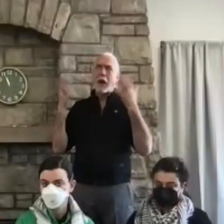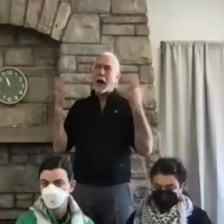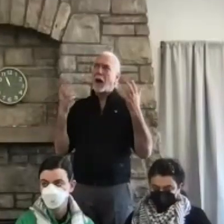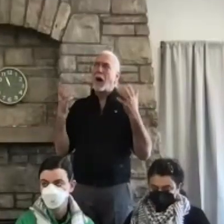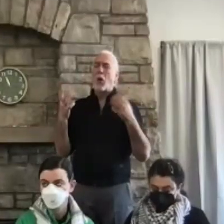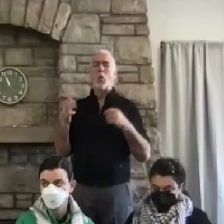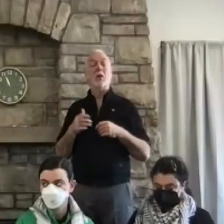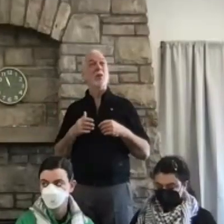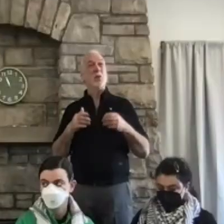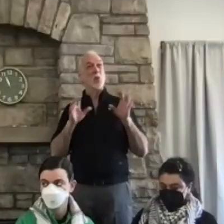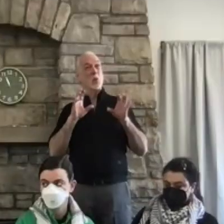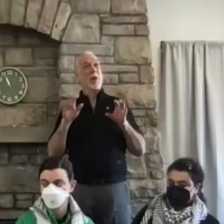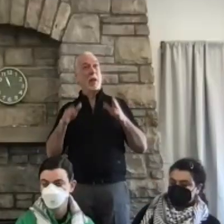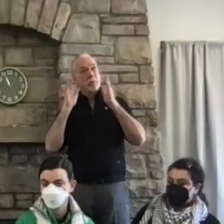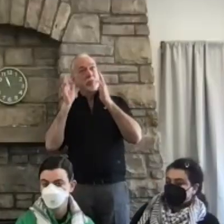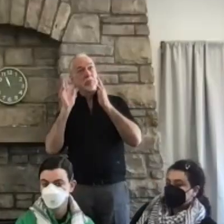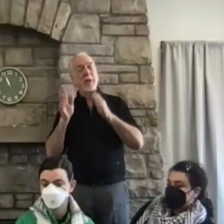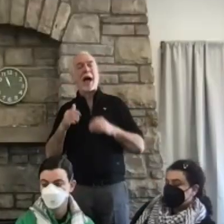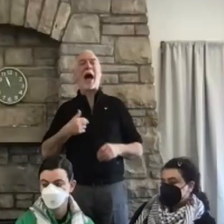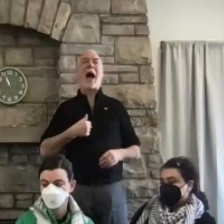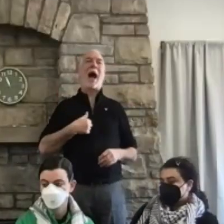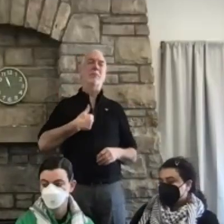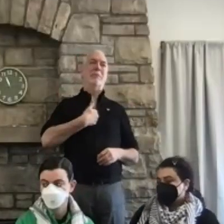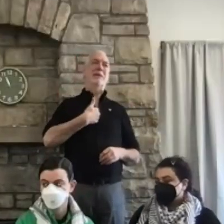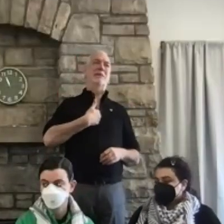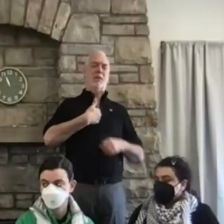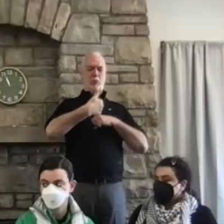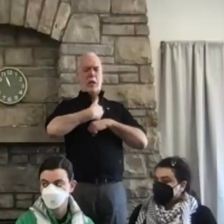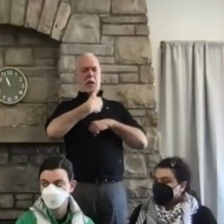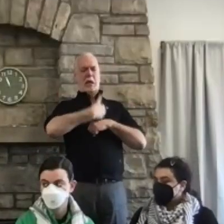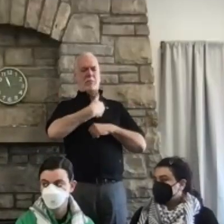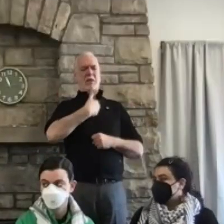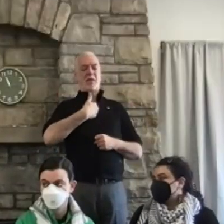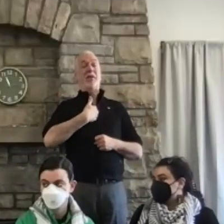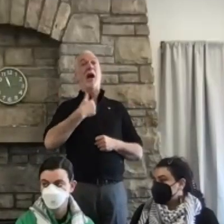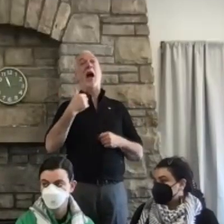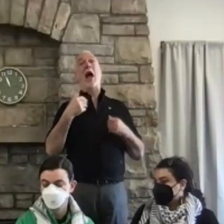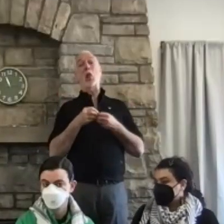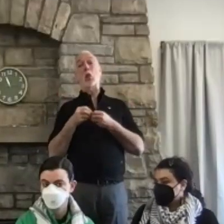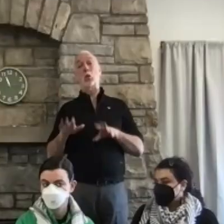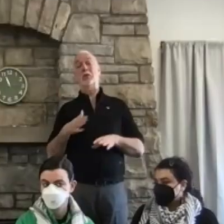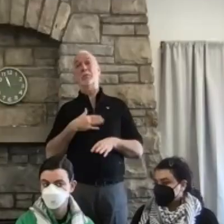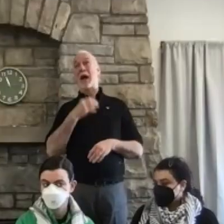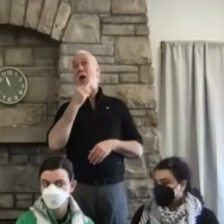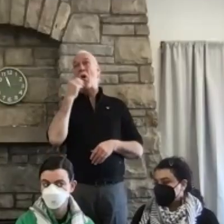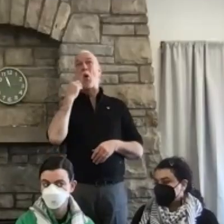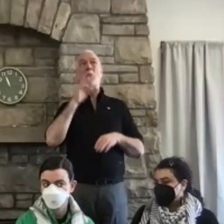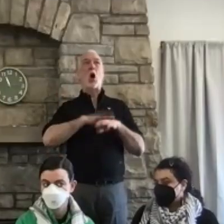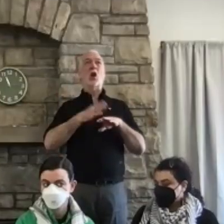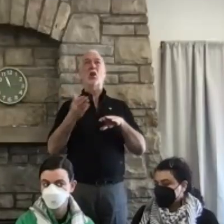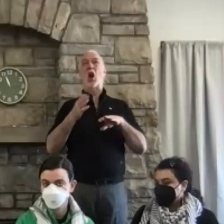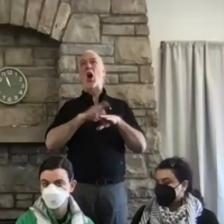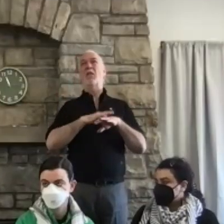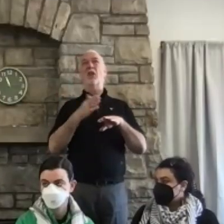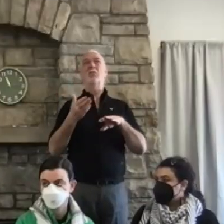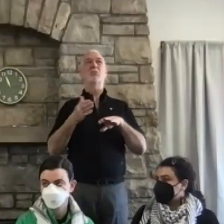that I blamed myself for a very long time. I was homeless on and off over the period of 17 years. And, a lot of that